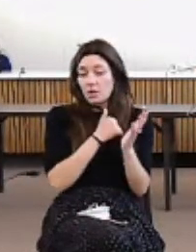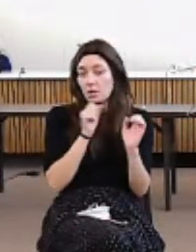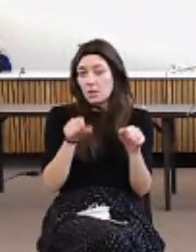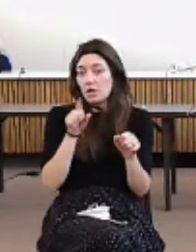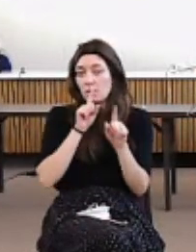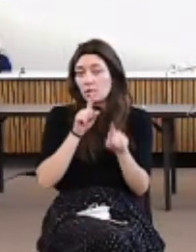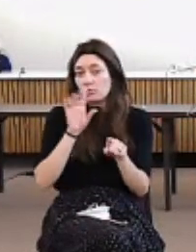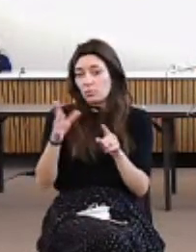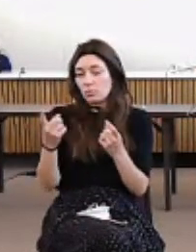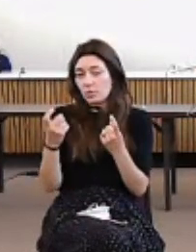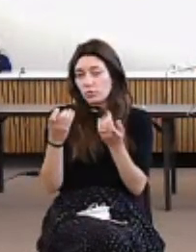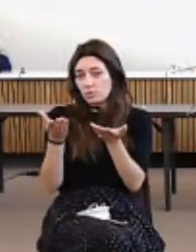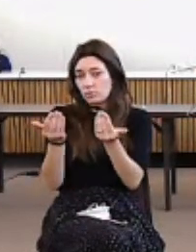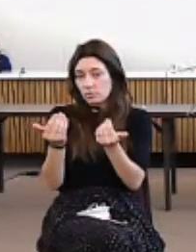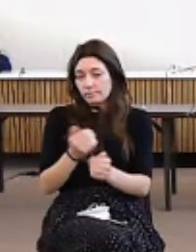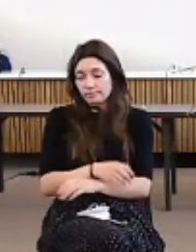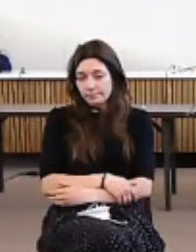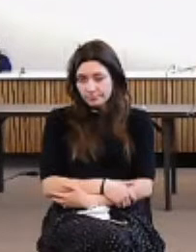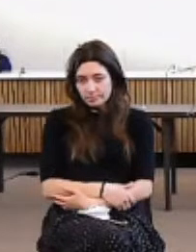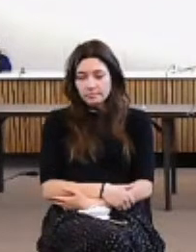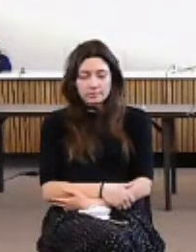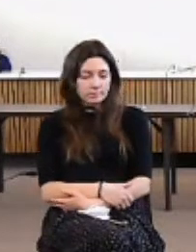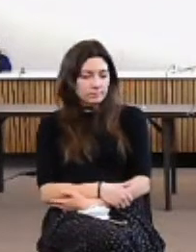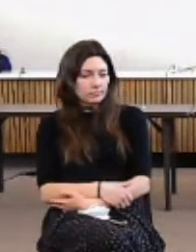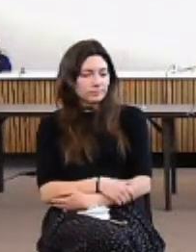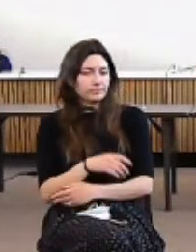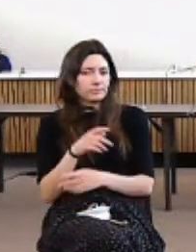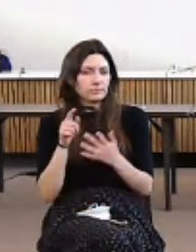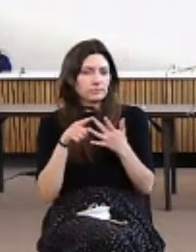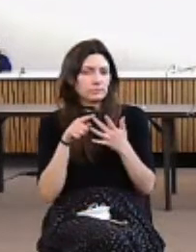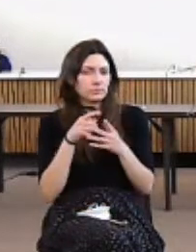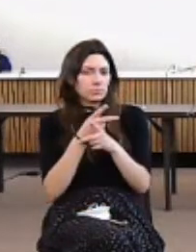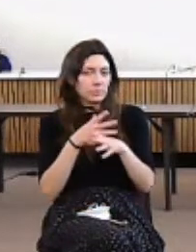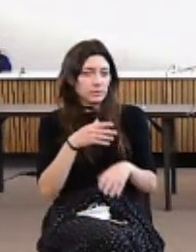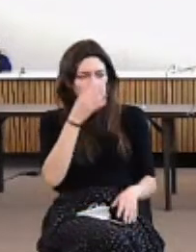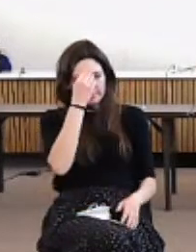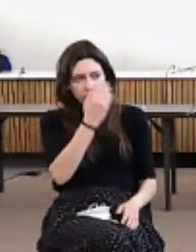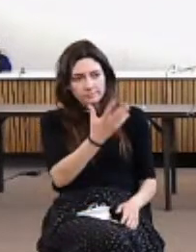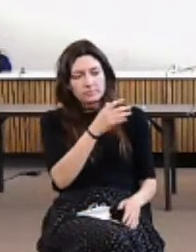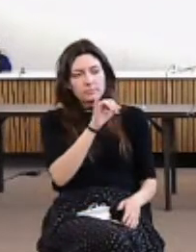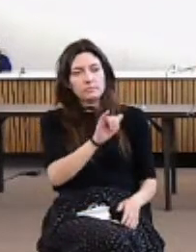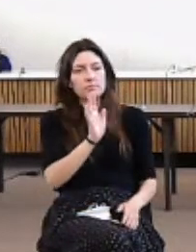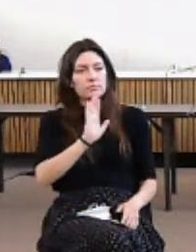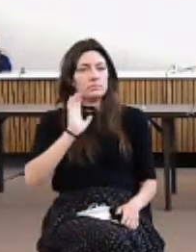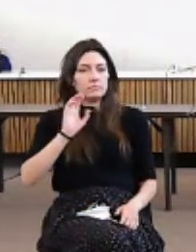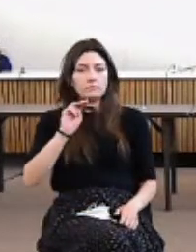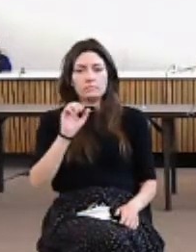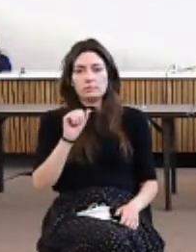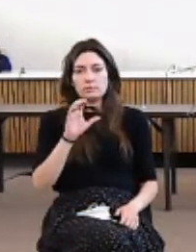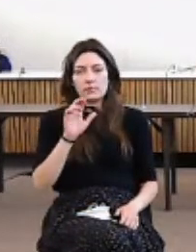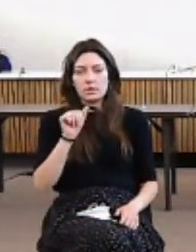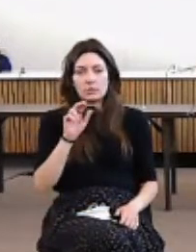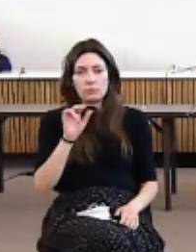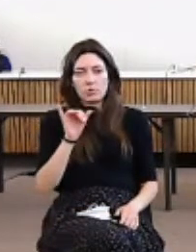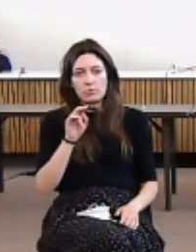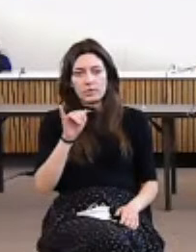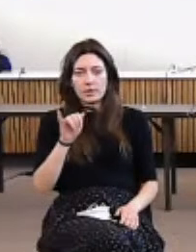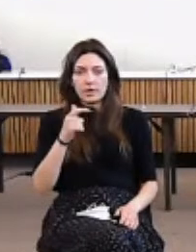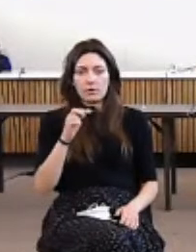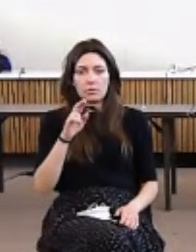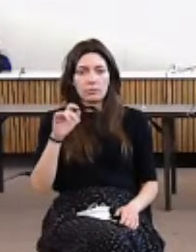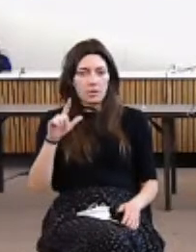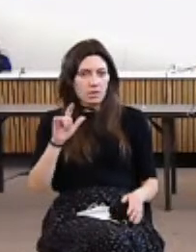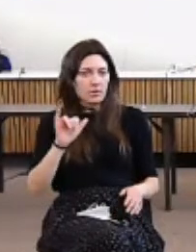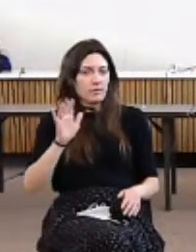have. Sure. And for anybody who's not familiar with the site, this is the former Macaroni Grill. Correct?